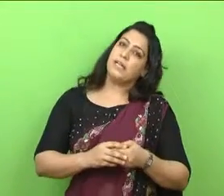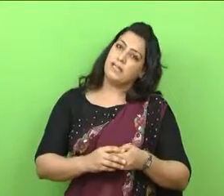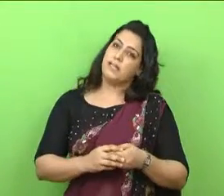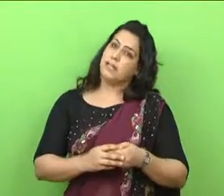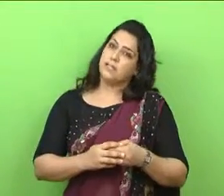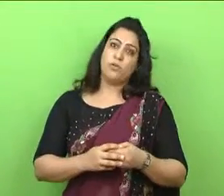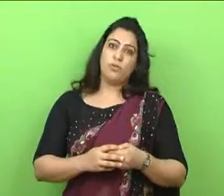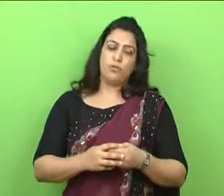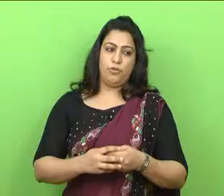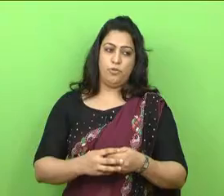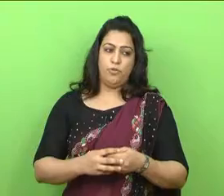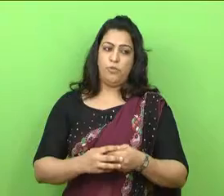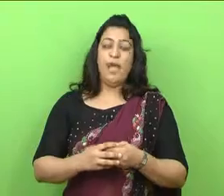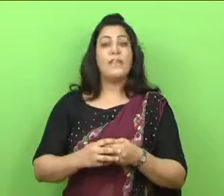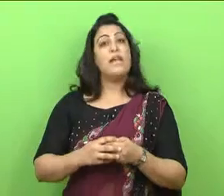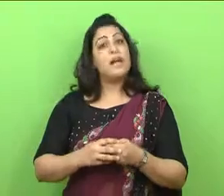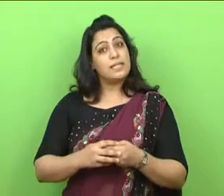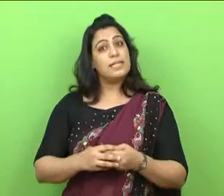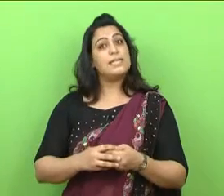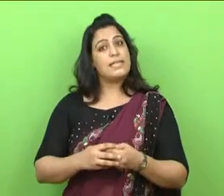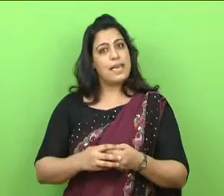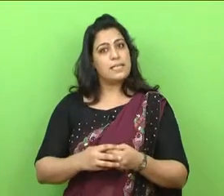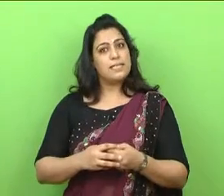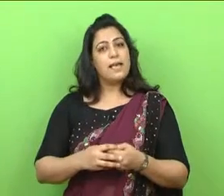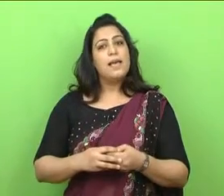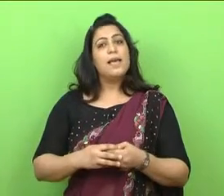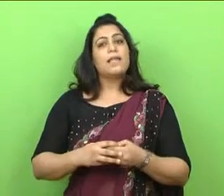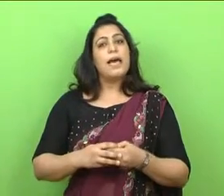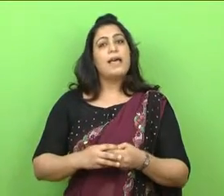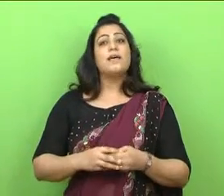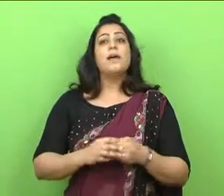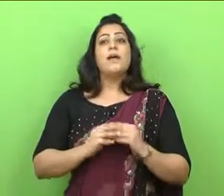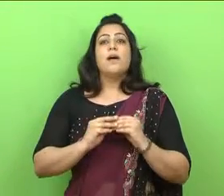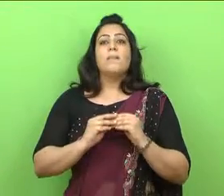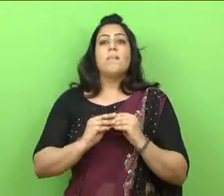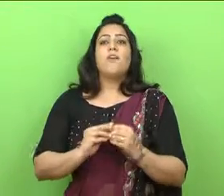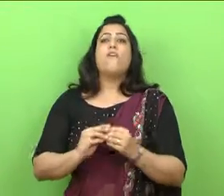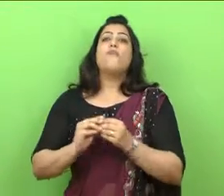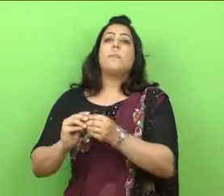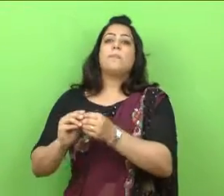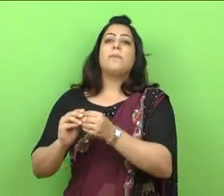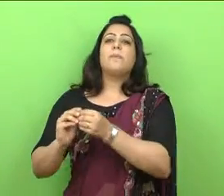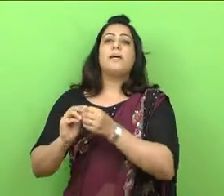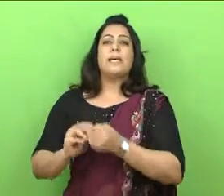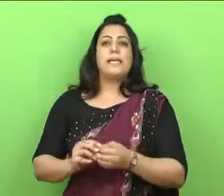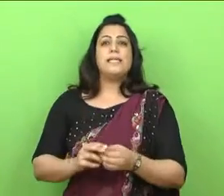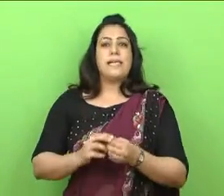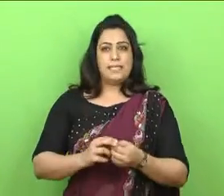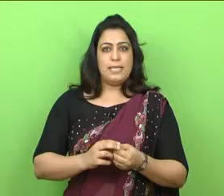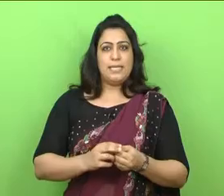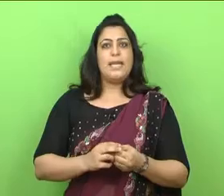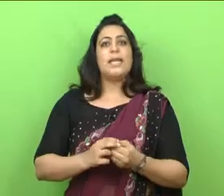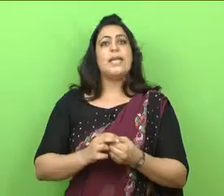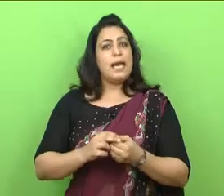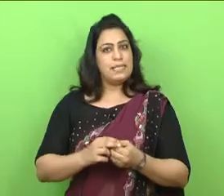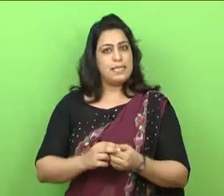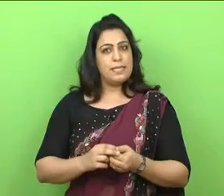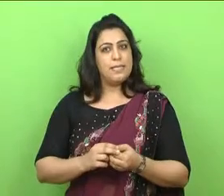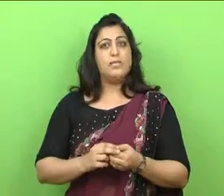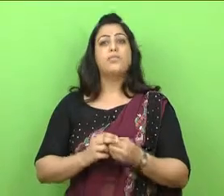article is quoted to you and the article says that four people were killed yesterday in an accident due